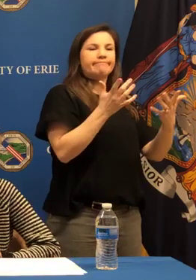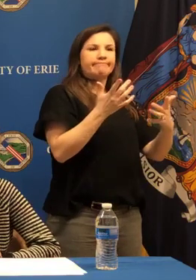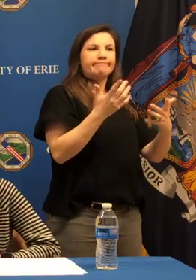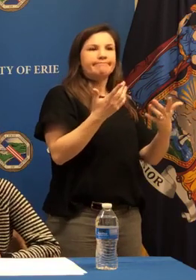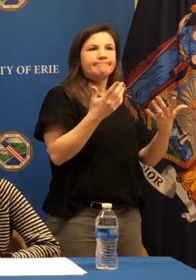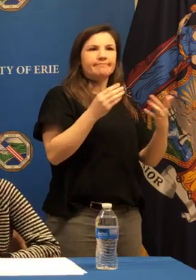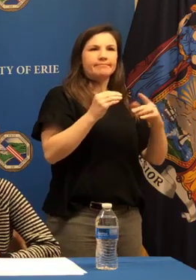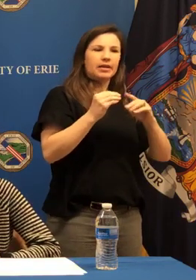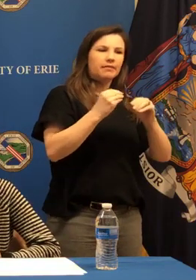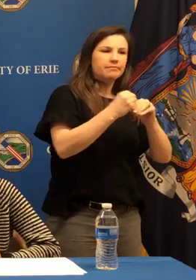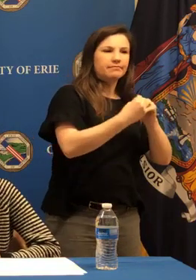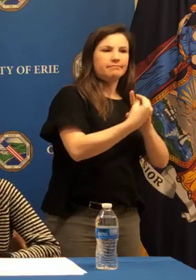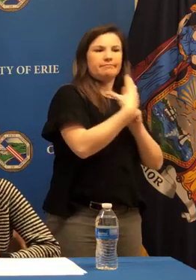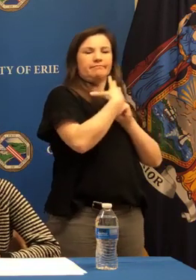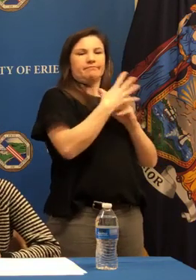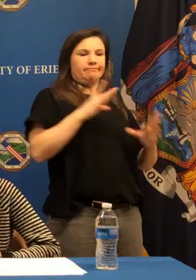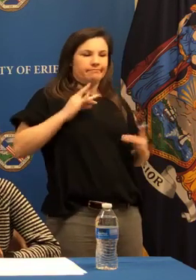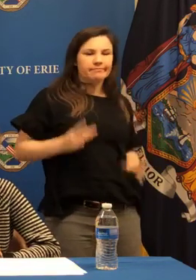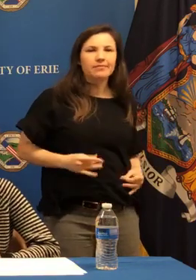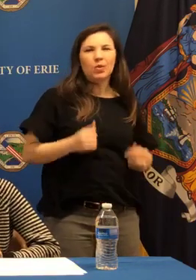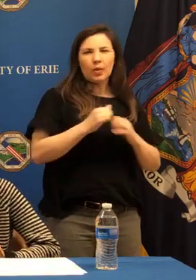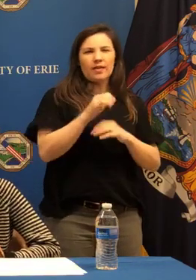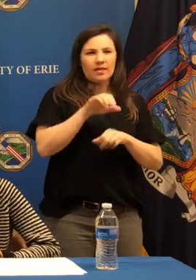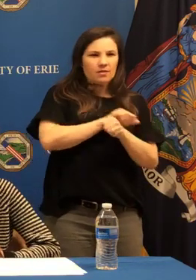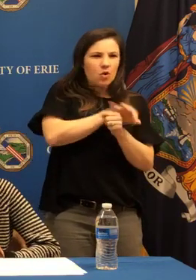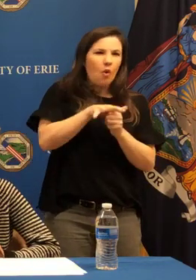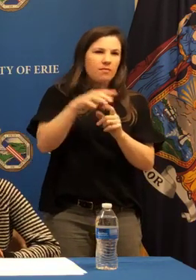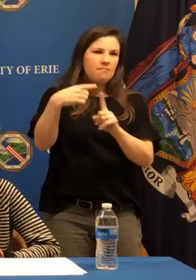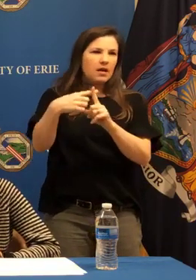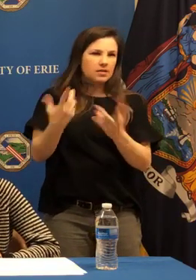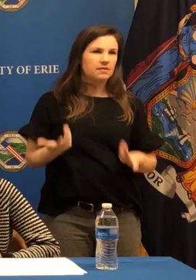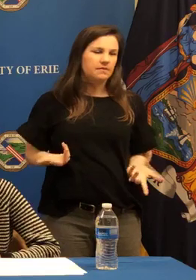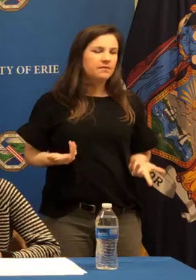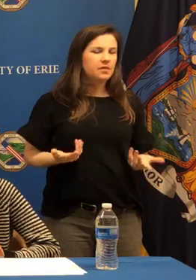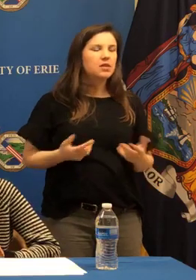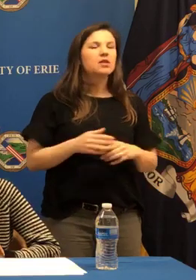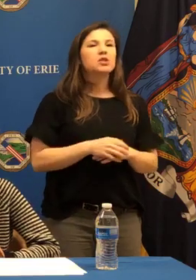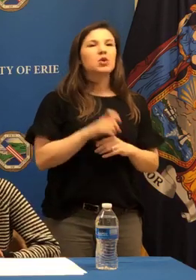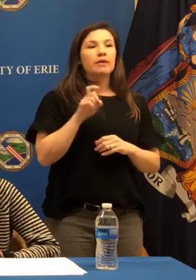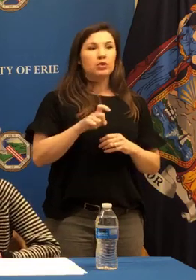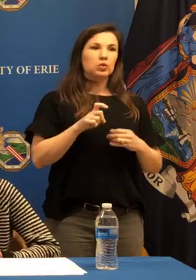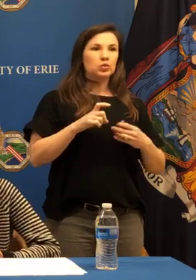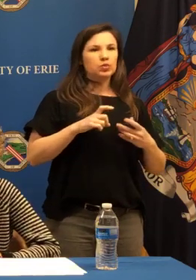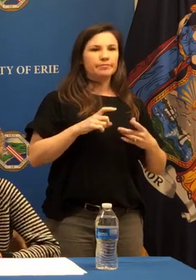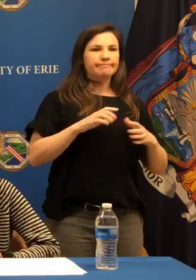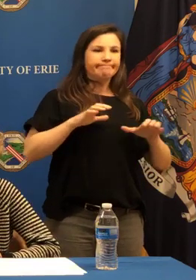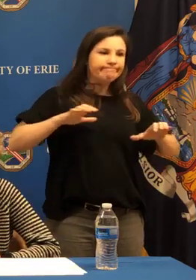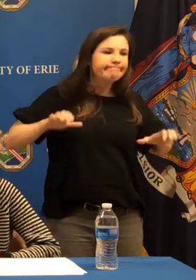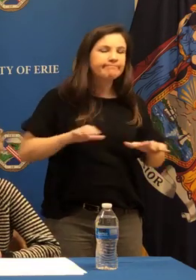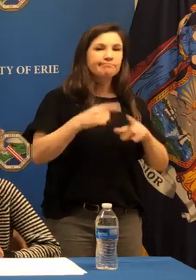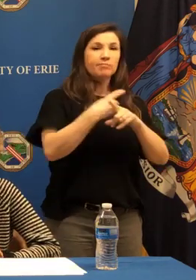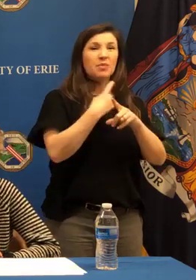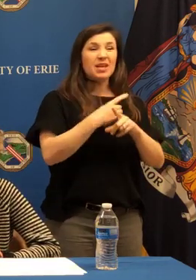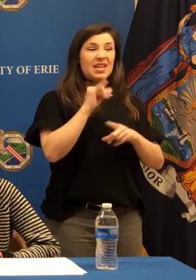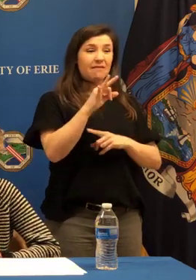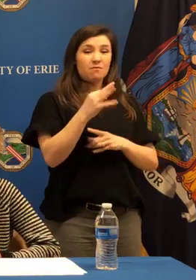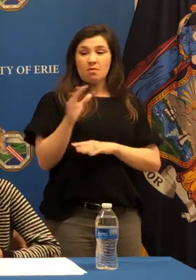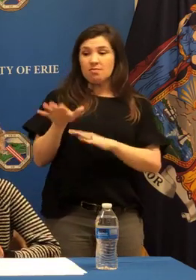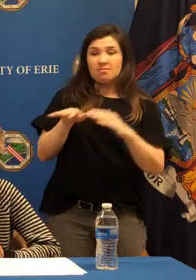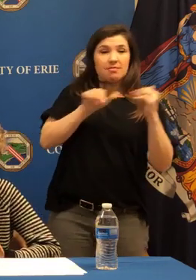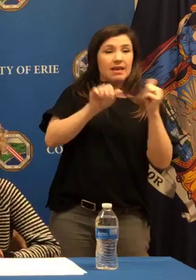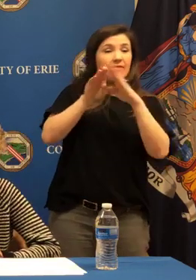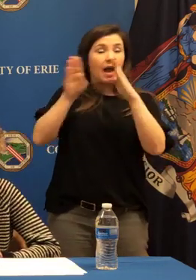somebody who is COVID-19 positive. So, people just have to act accordingly and just assume that anywhere you go